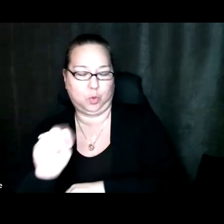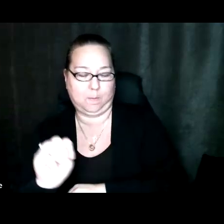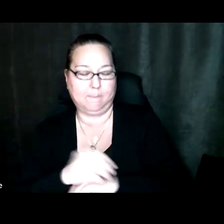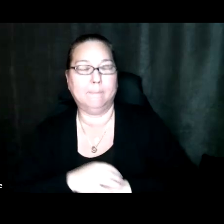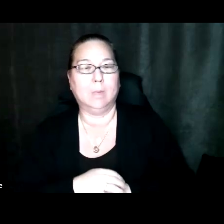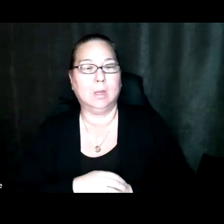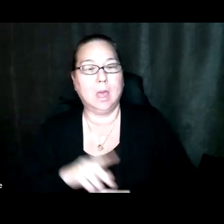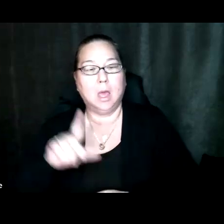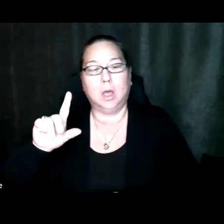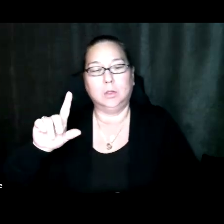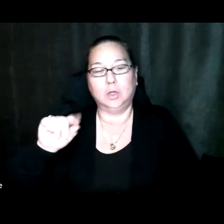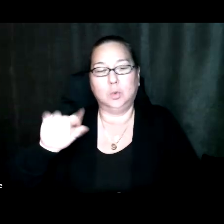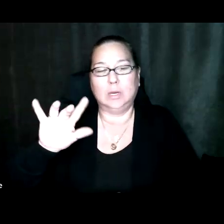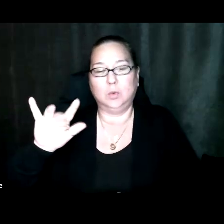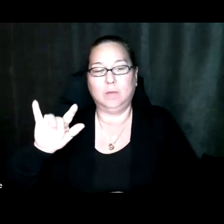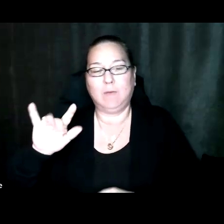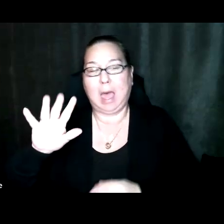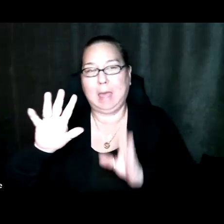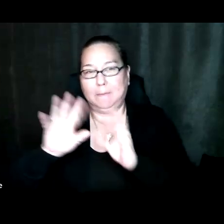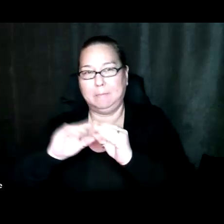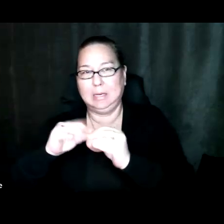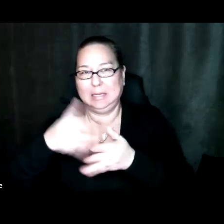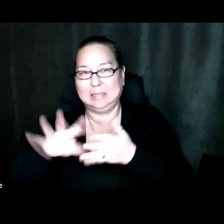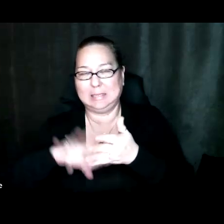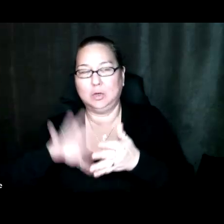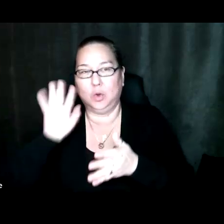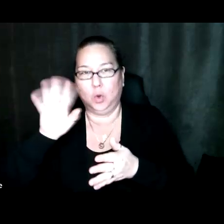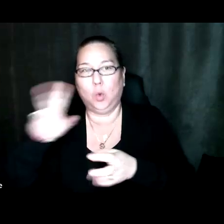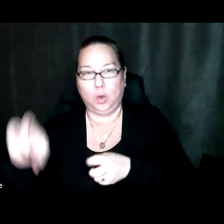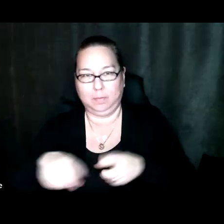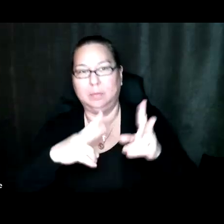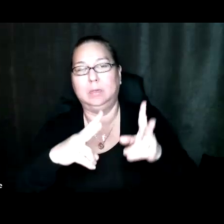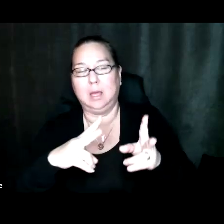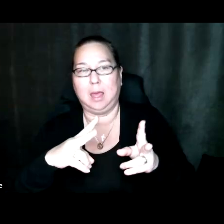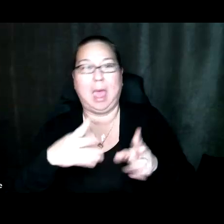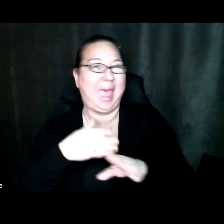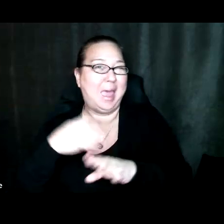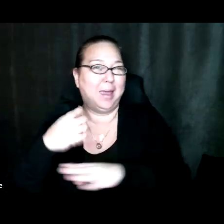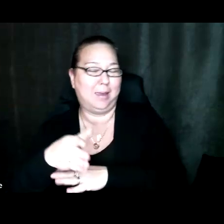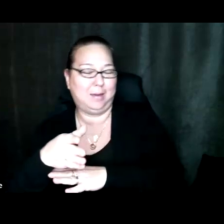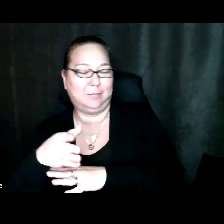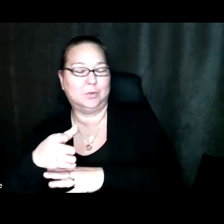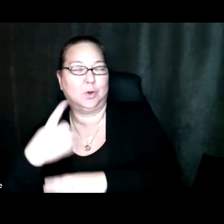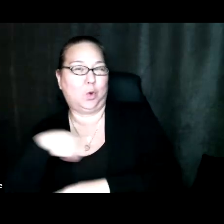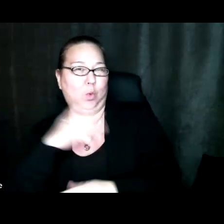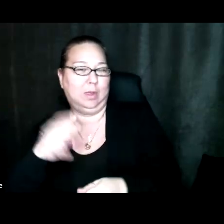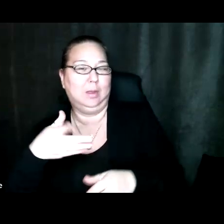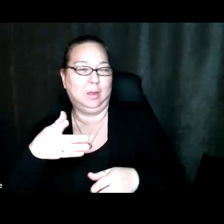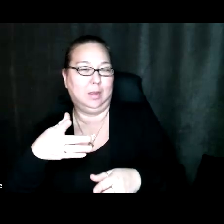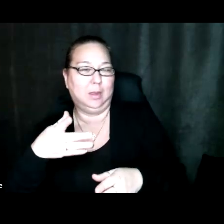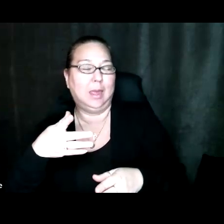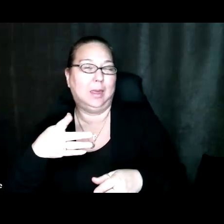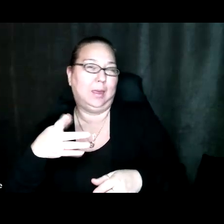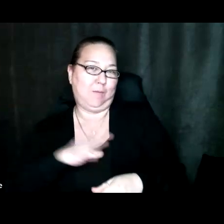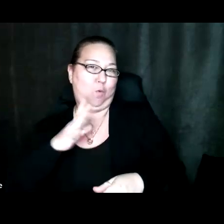meeting schedule will be posted on the committee's webpage after it's formally approved at our organizational meeting. And with